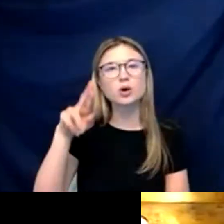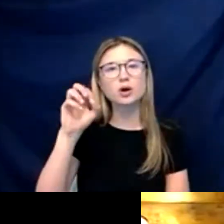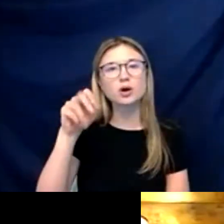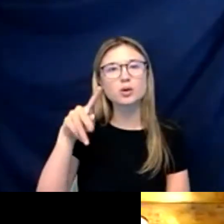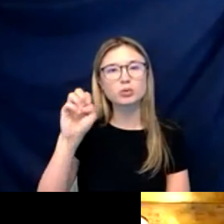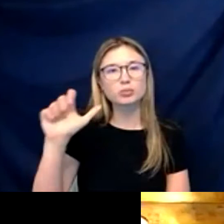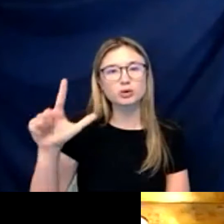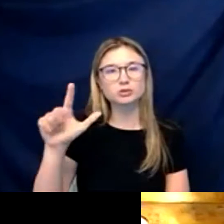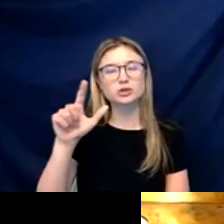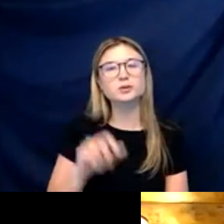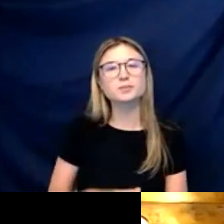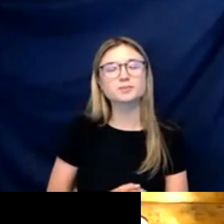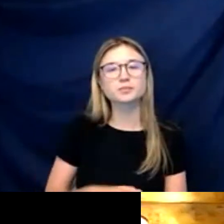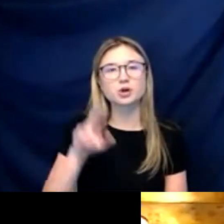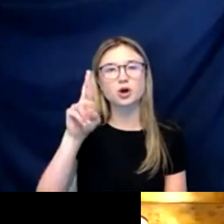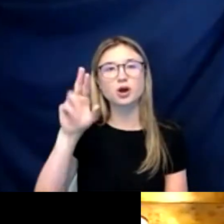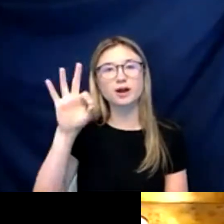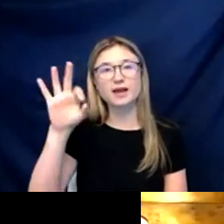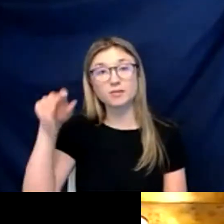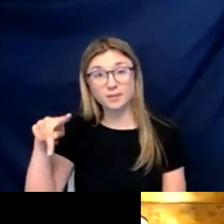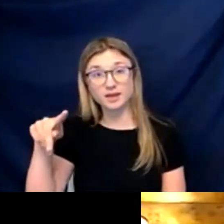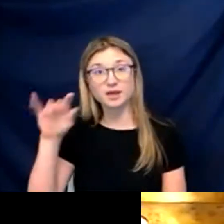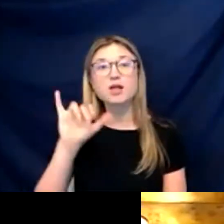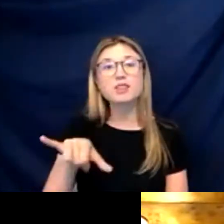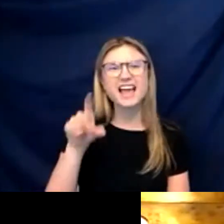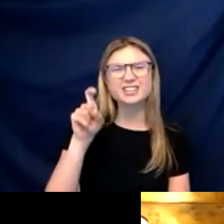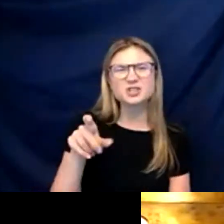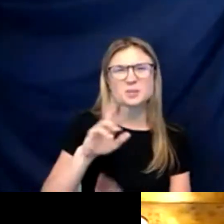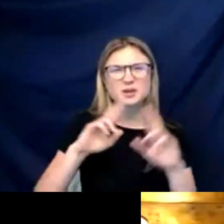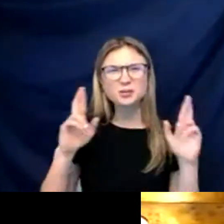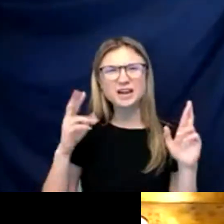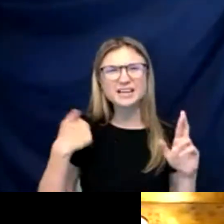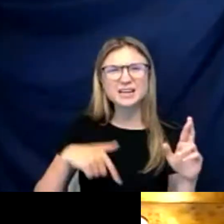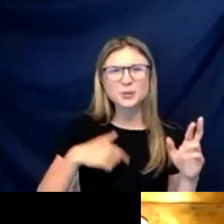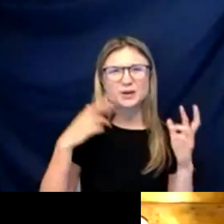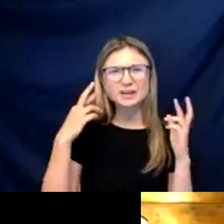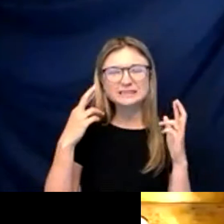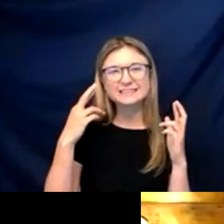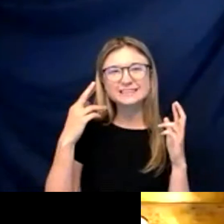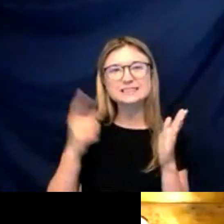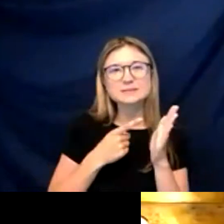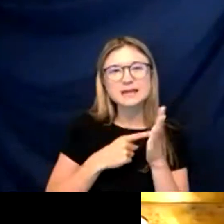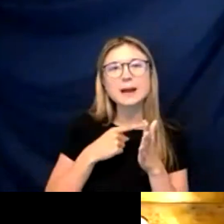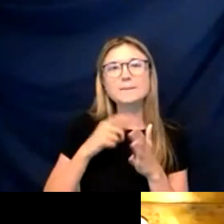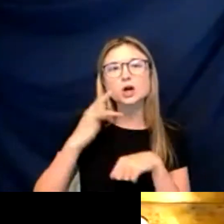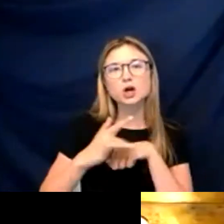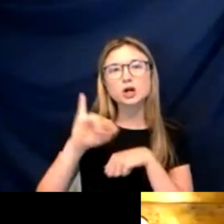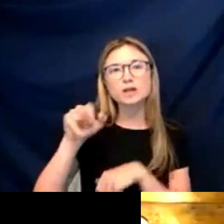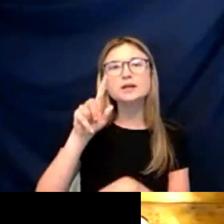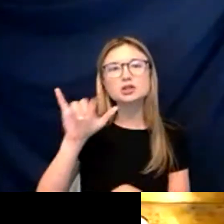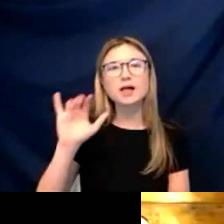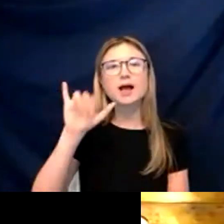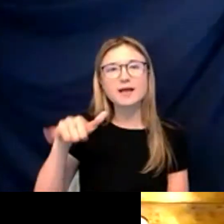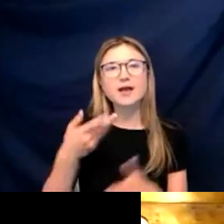Similarly, that should be ready. We anticipate sometime in early July that request for proposal will be